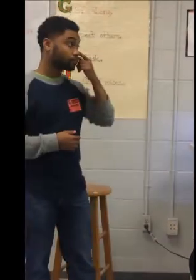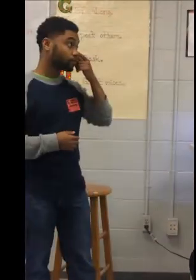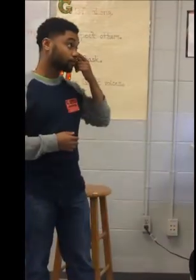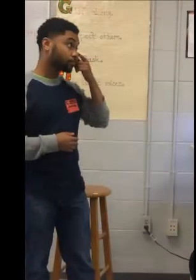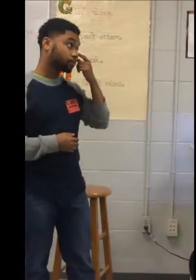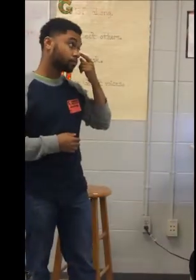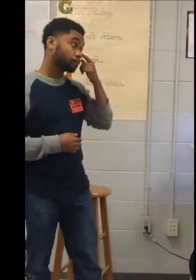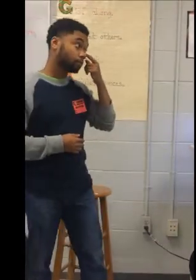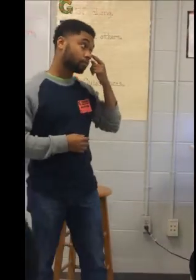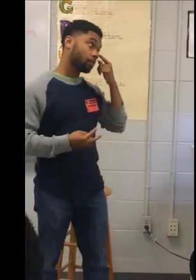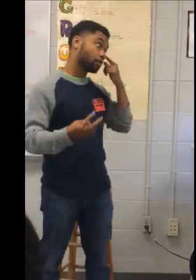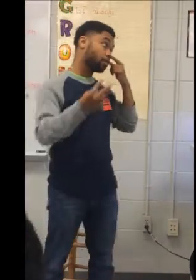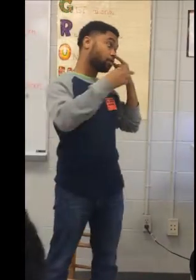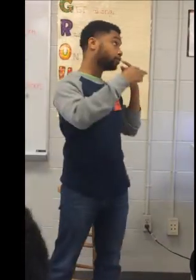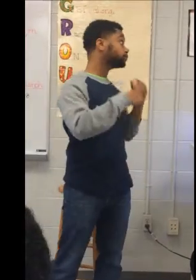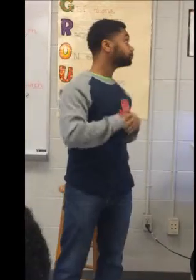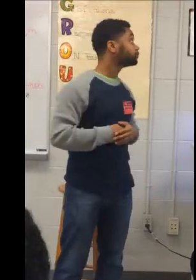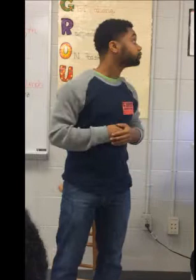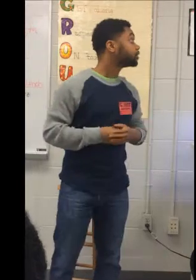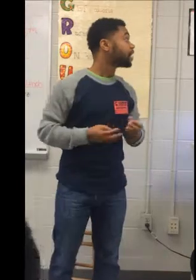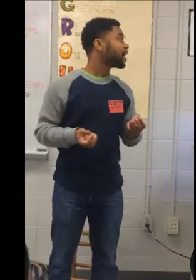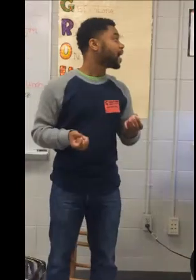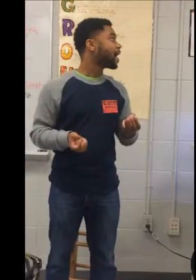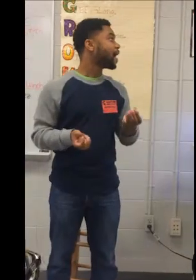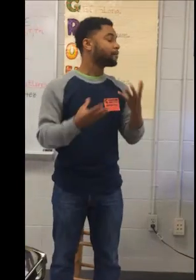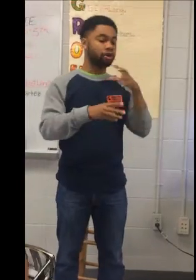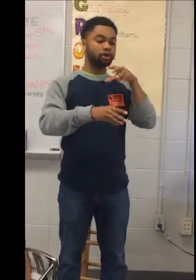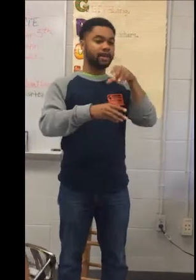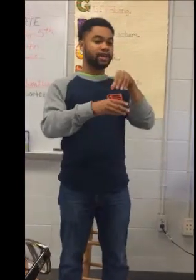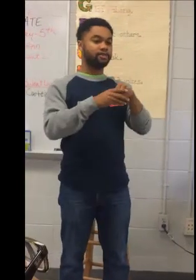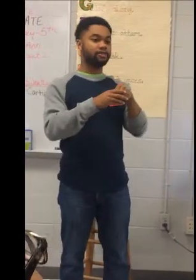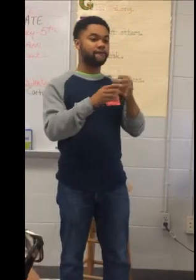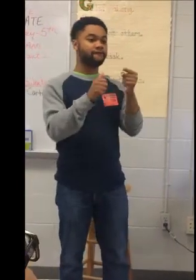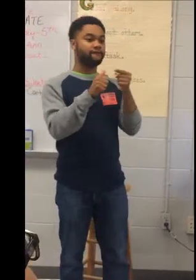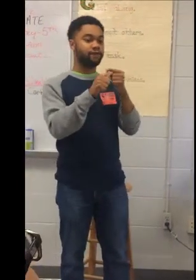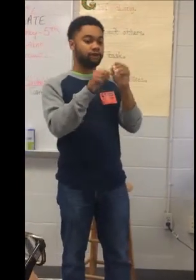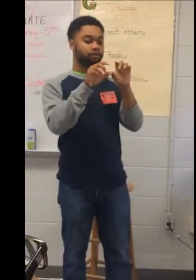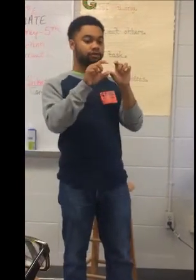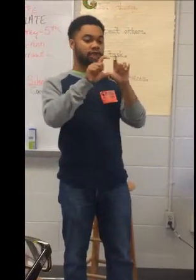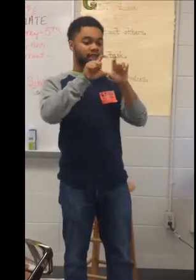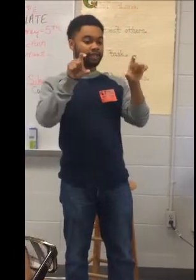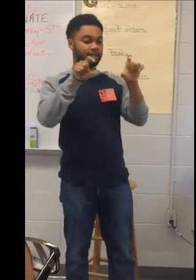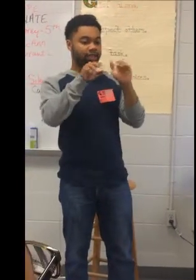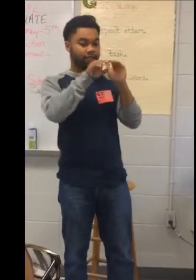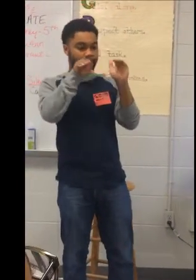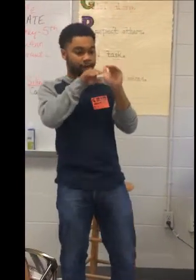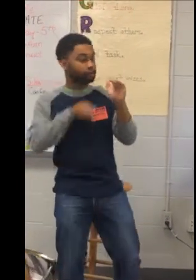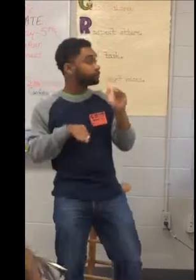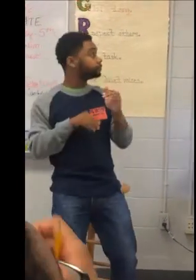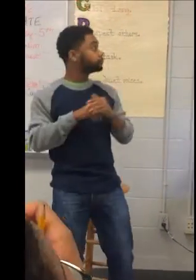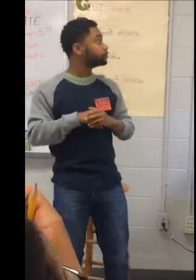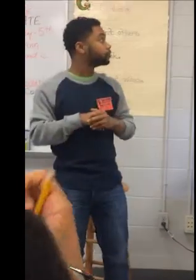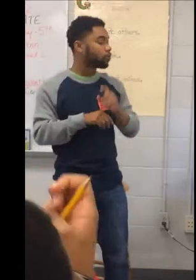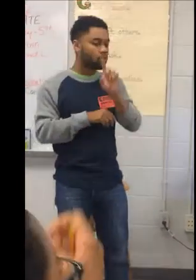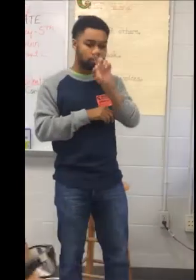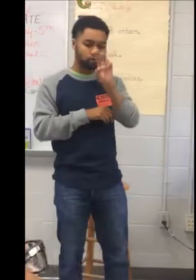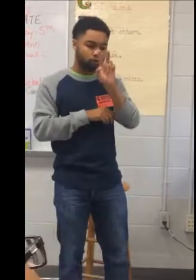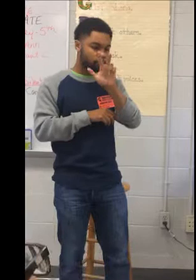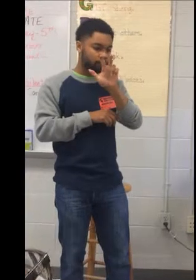Look. How many are in the first layer? 6. 1, 2, 3, 4, 5, 6. And then we count